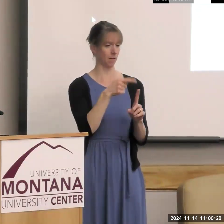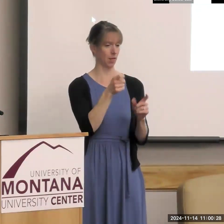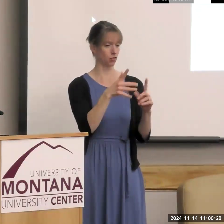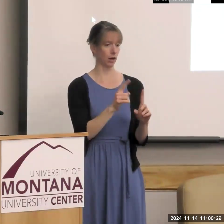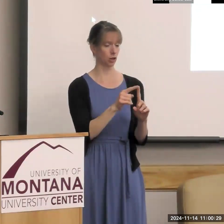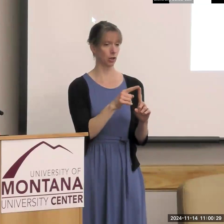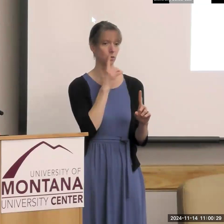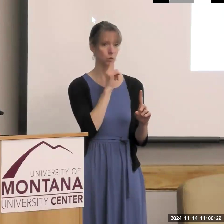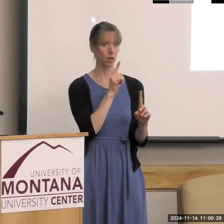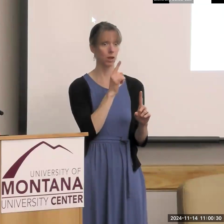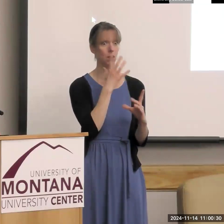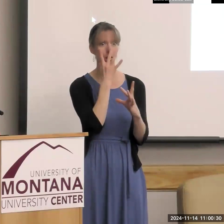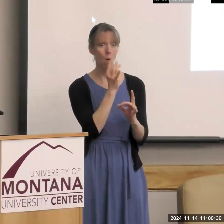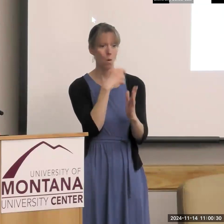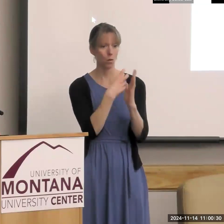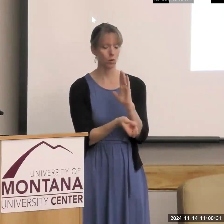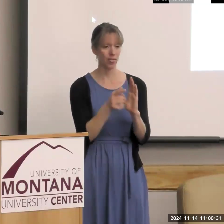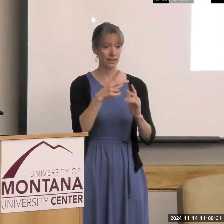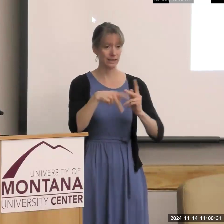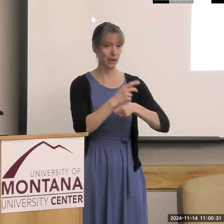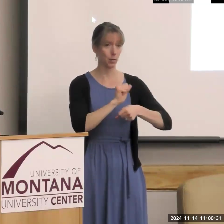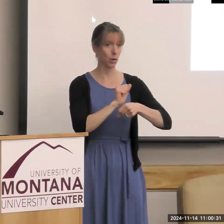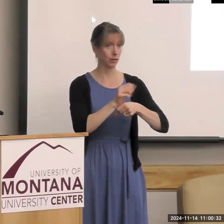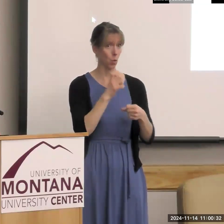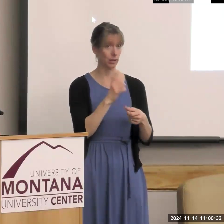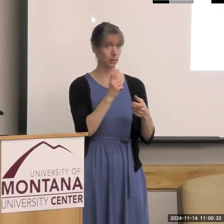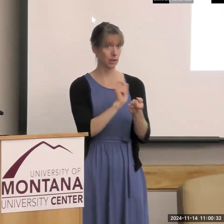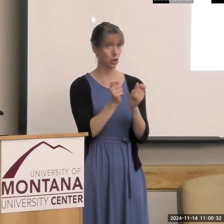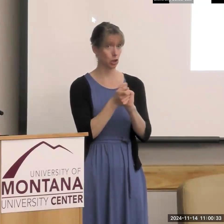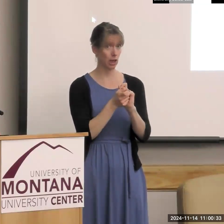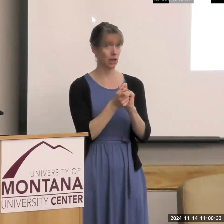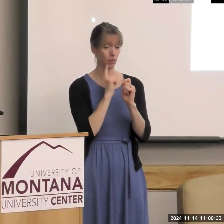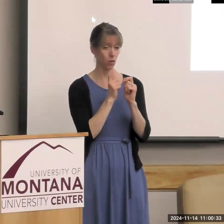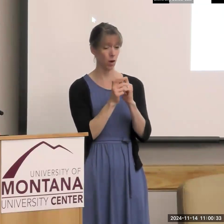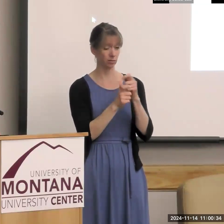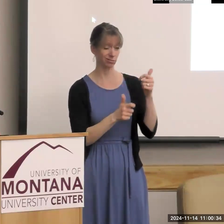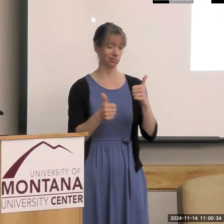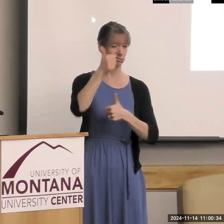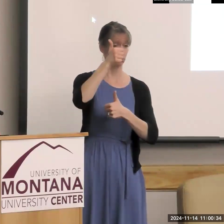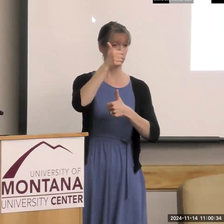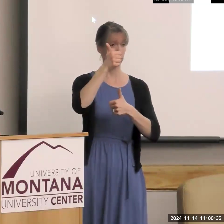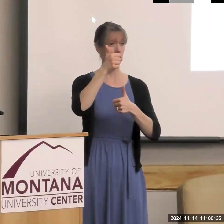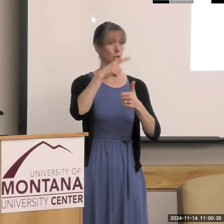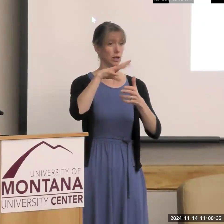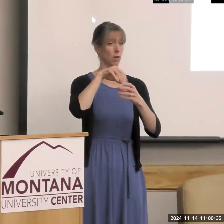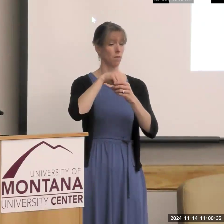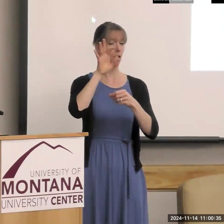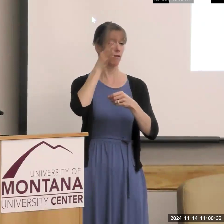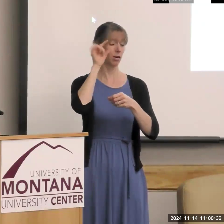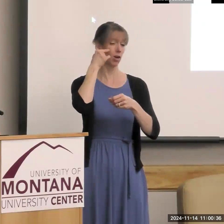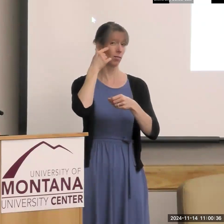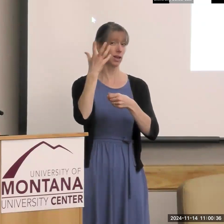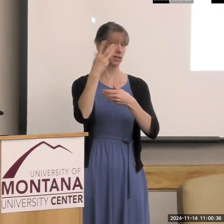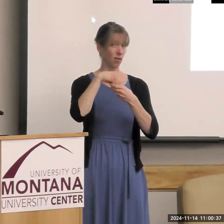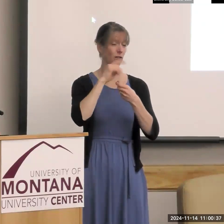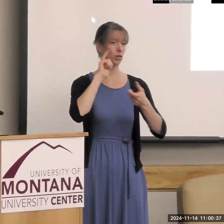application of this work. And frankly, if you want to get something changed on the massive system level, you need the federal government involvement in doing that.